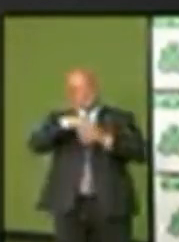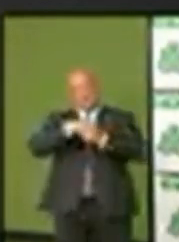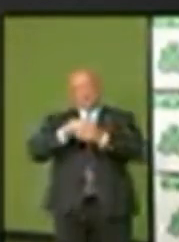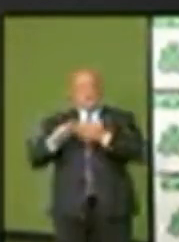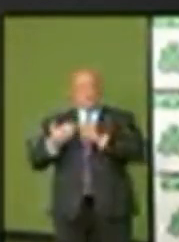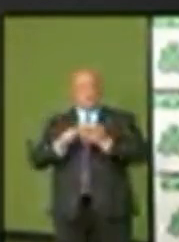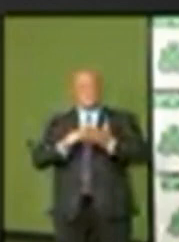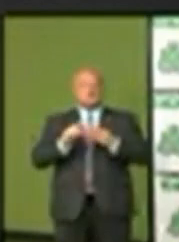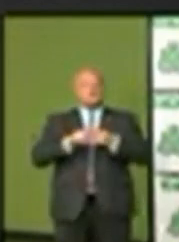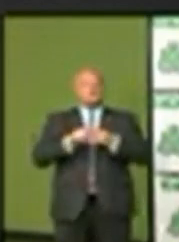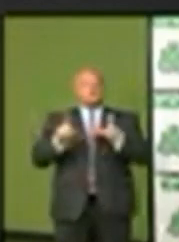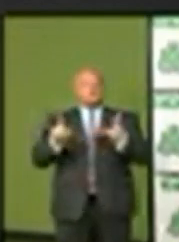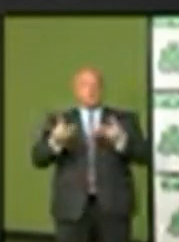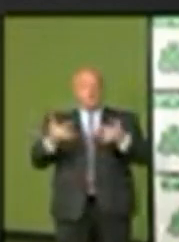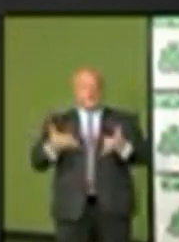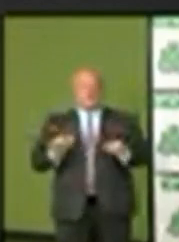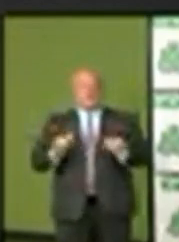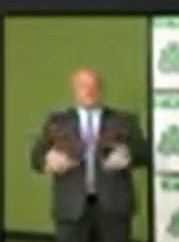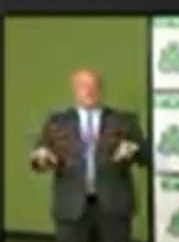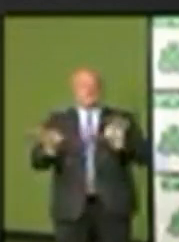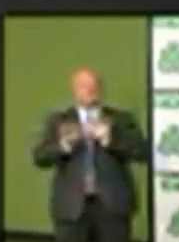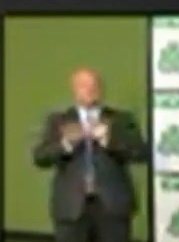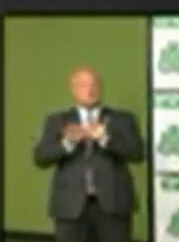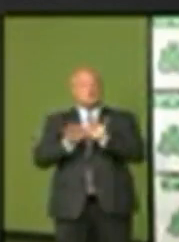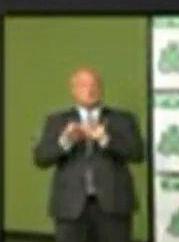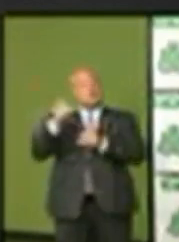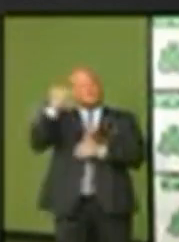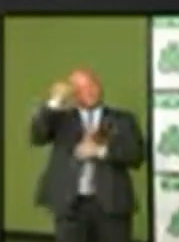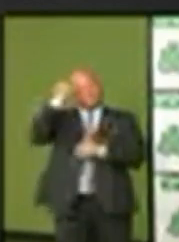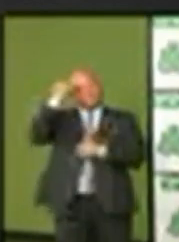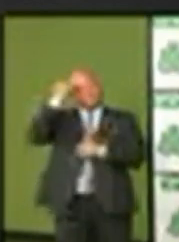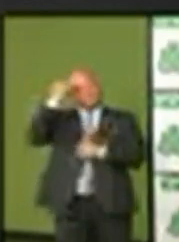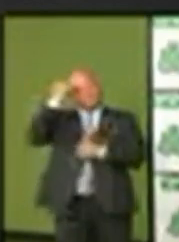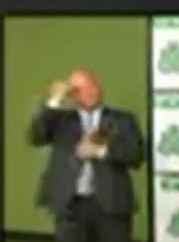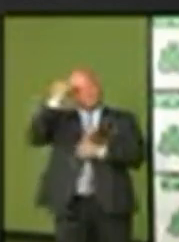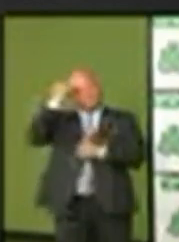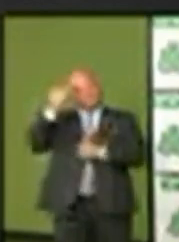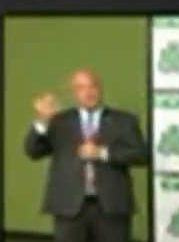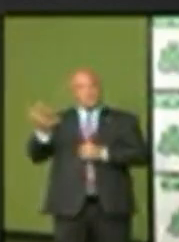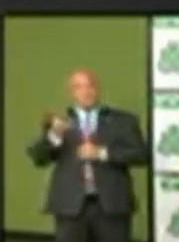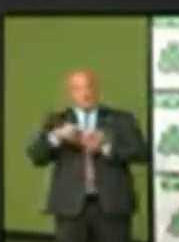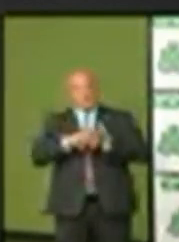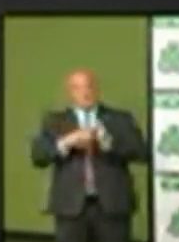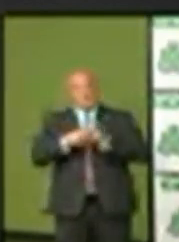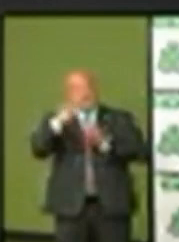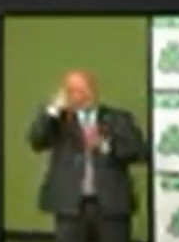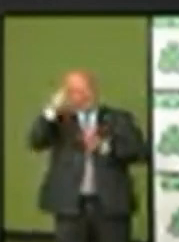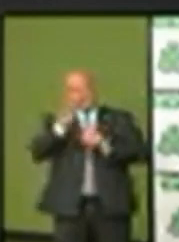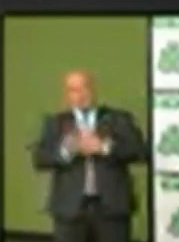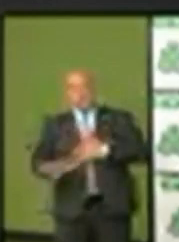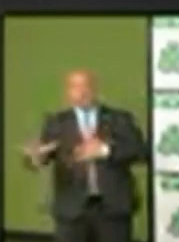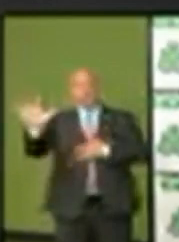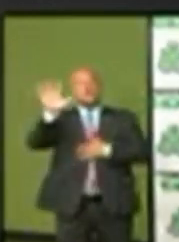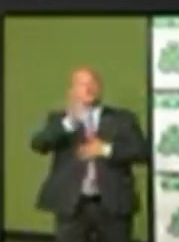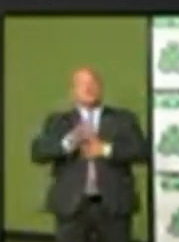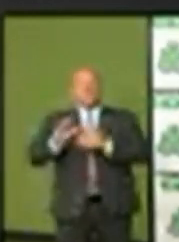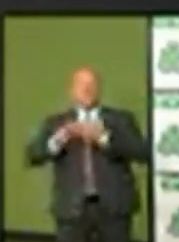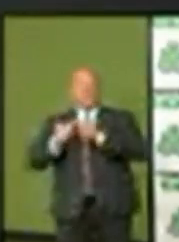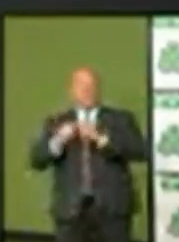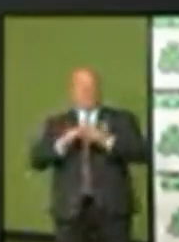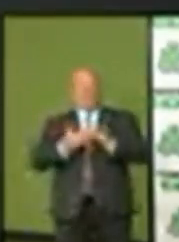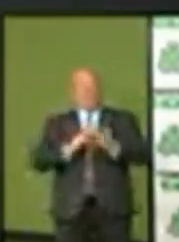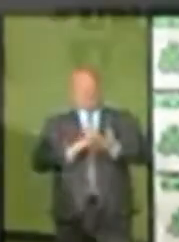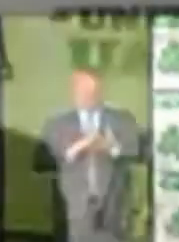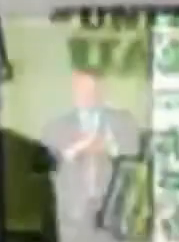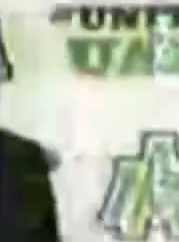community, but it still is an important factor to know as to what this means to the overall community.